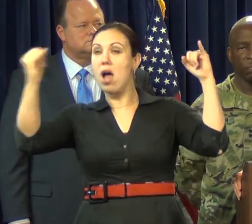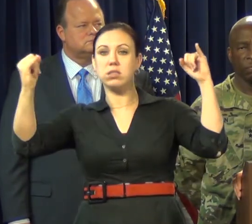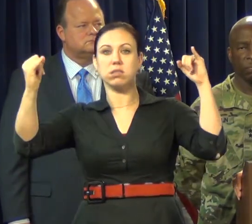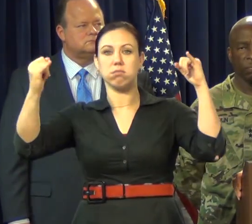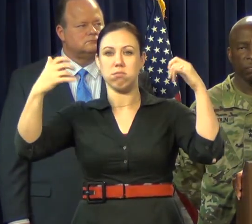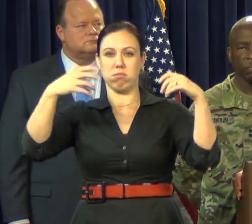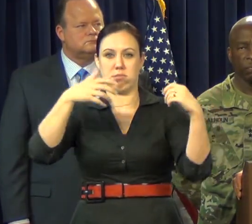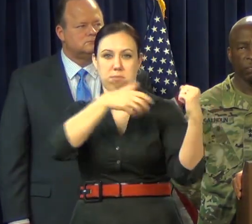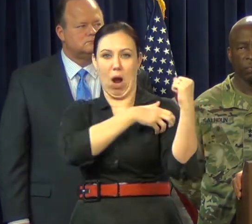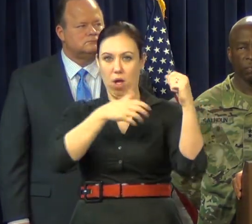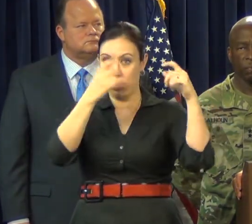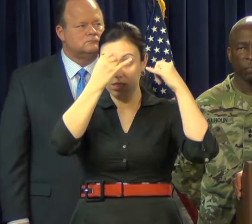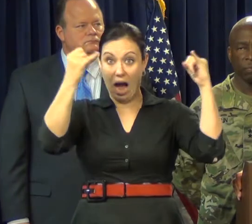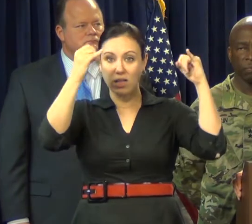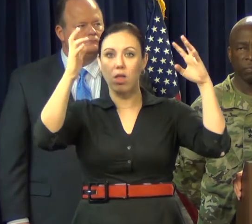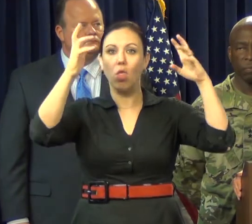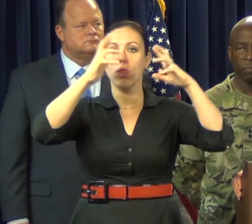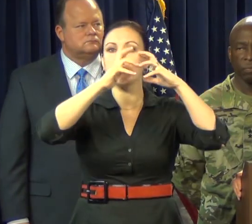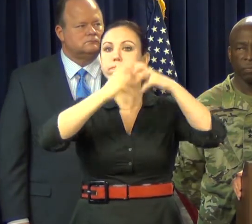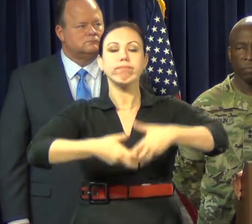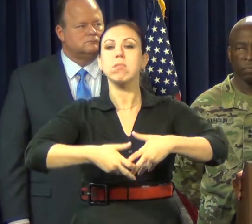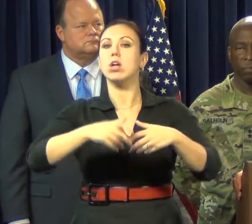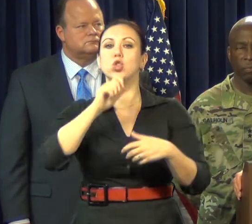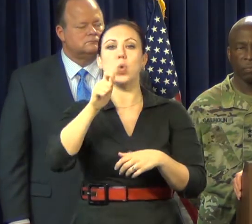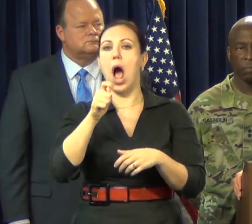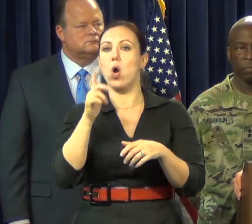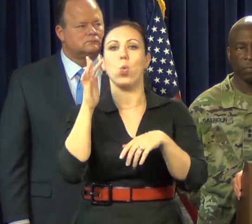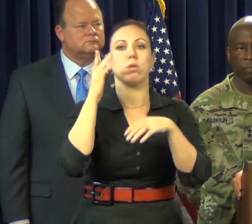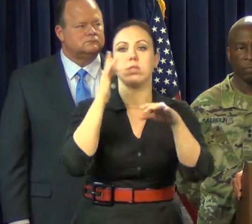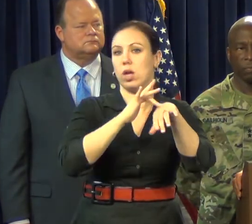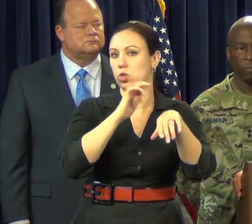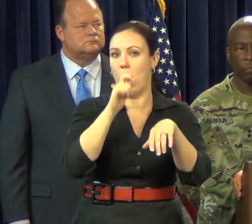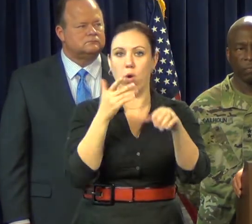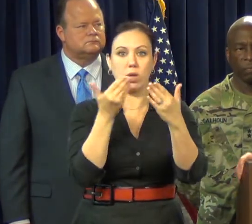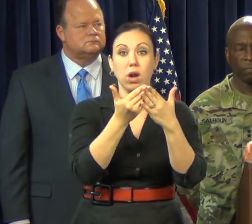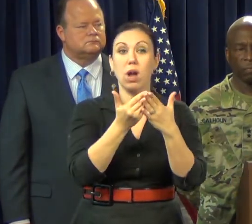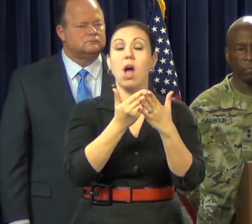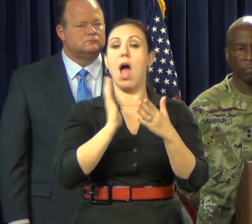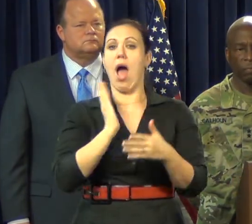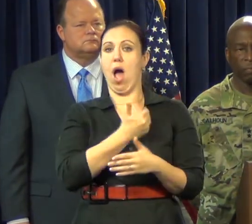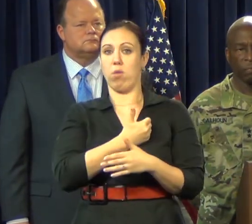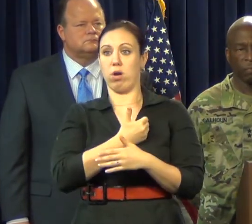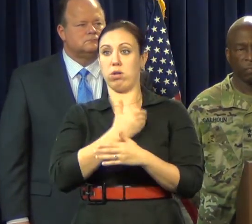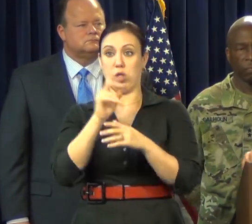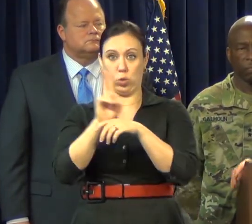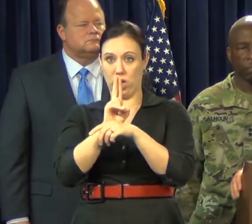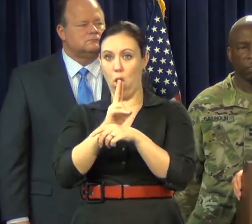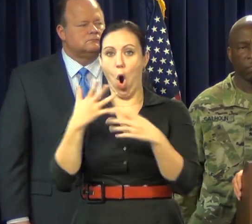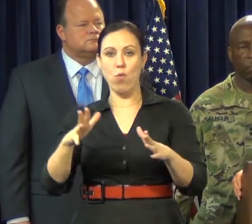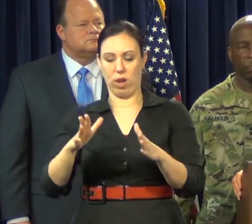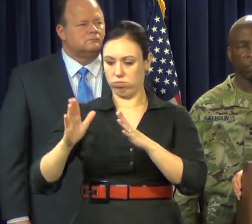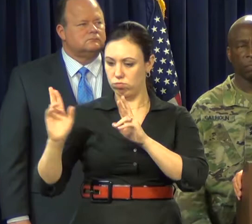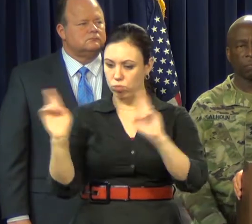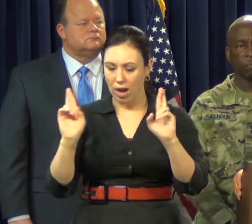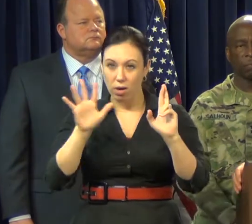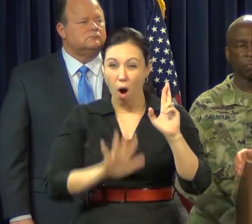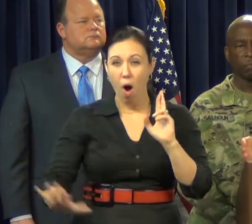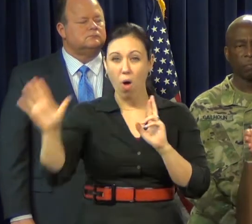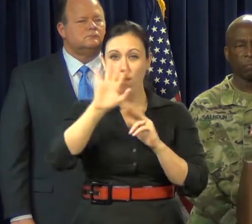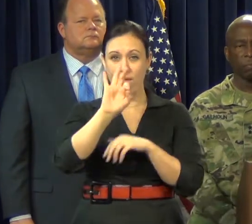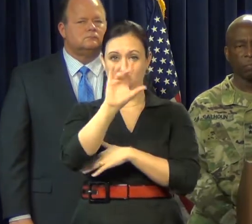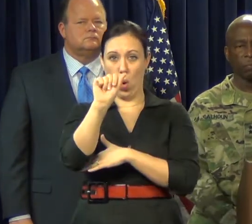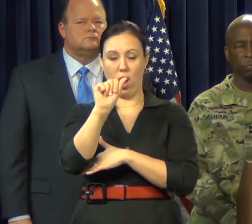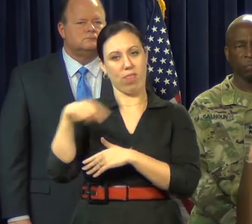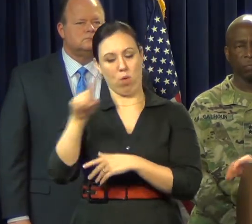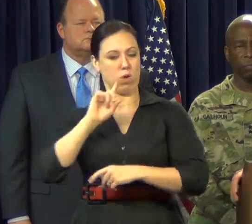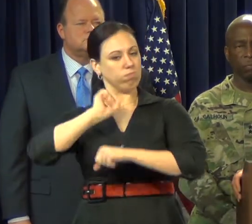down power lines. We're going to have a lot of wind. So we're going to have down power lines. Our utilities are already pre-positioned themselves around the state, and so they'll be